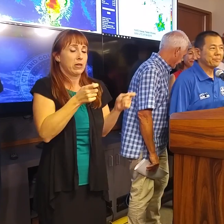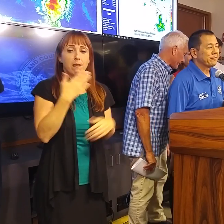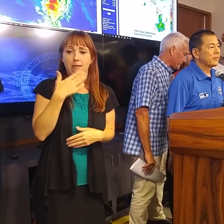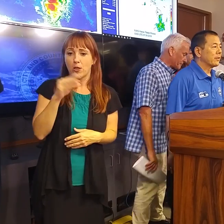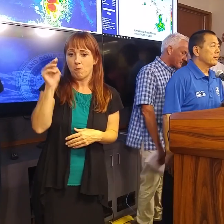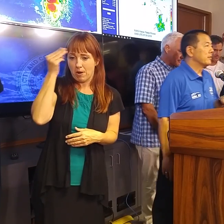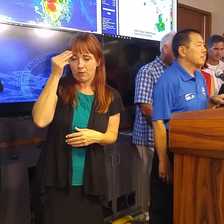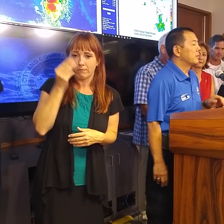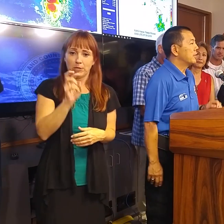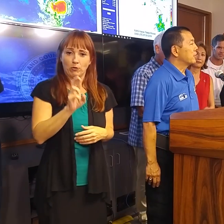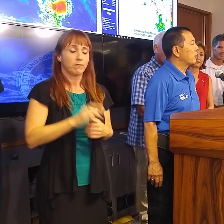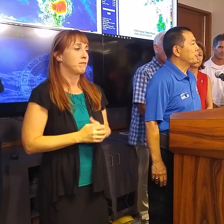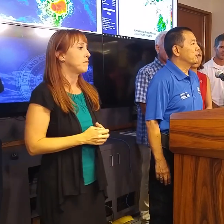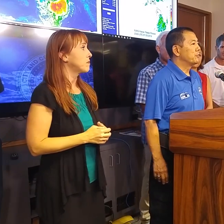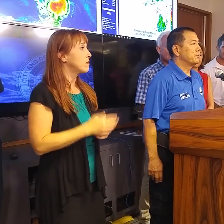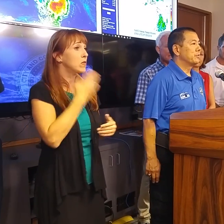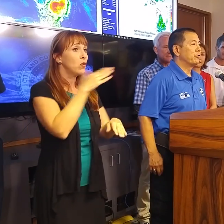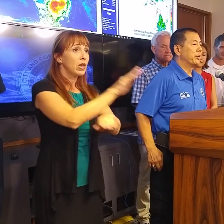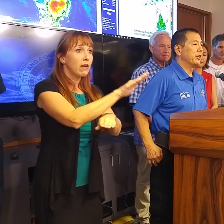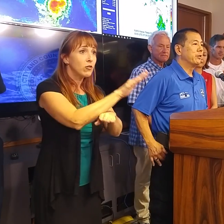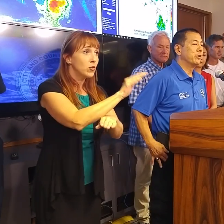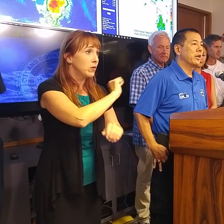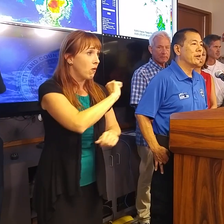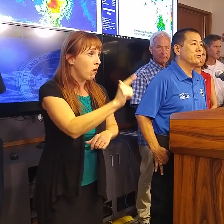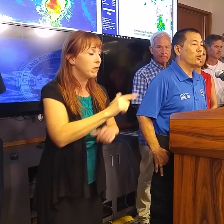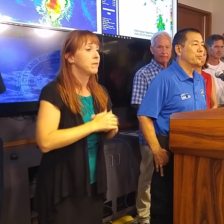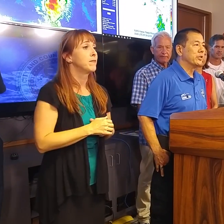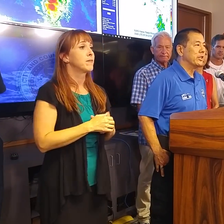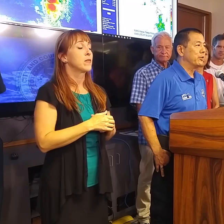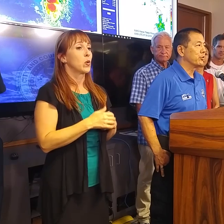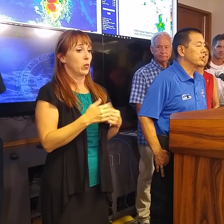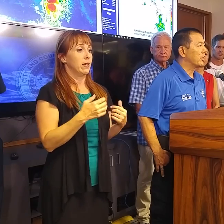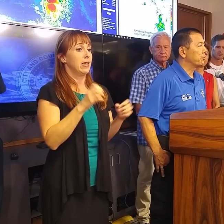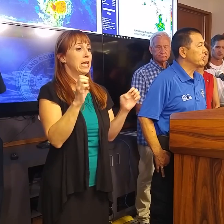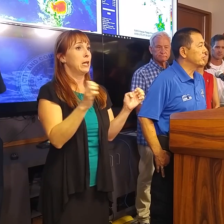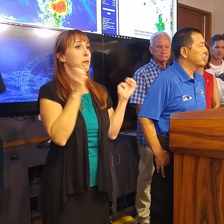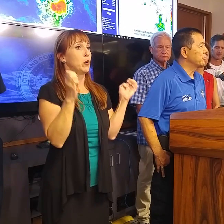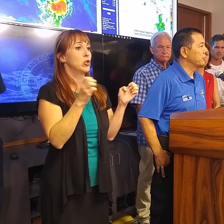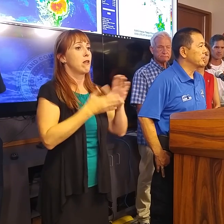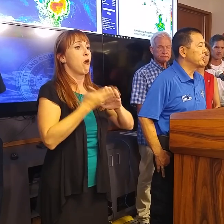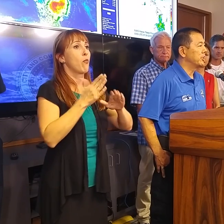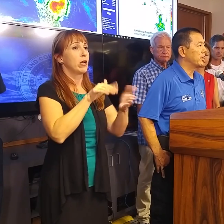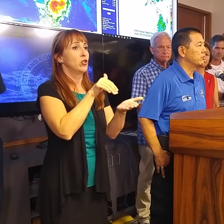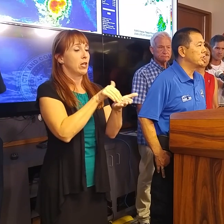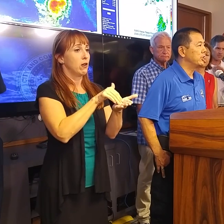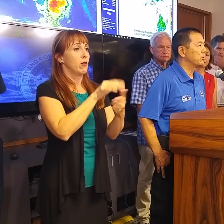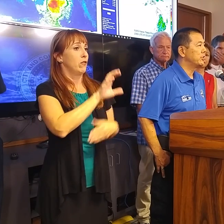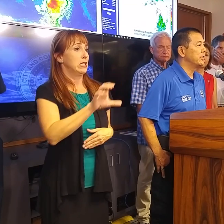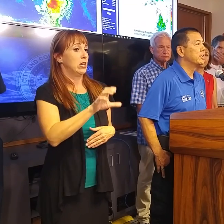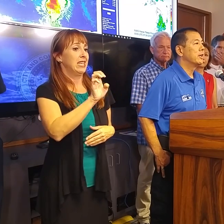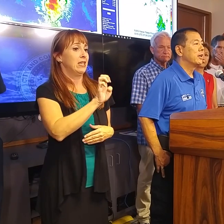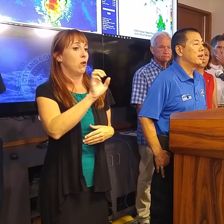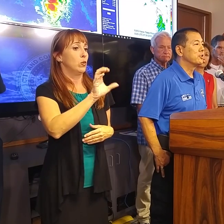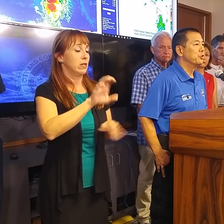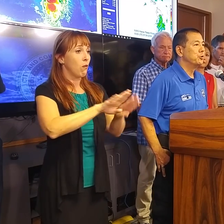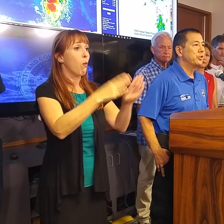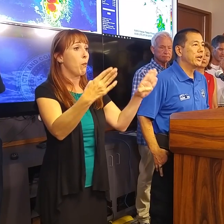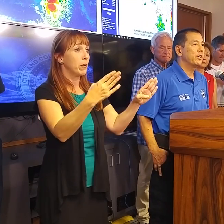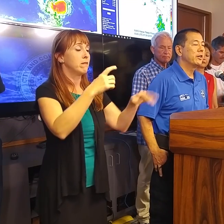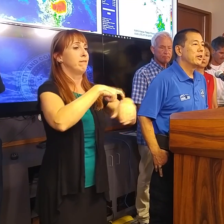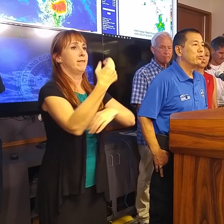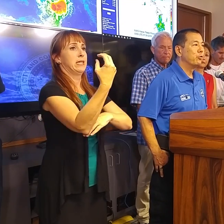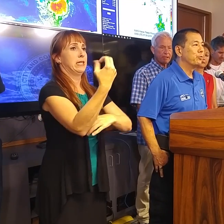Mayor. Good afternoon, everybody. We have opened the Emergency Operations Center, the City and County EOC, as of